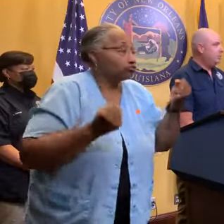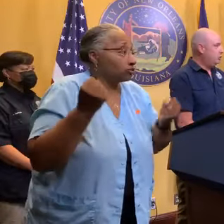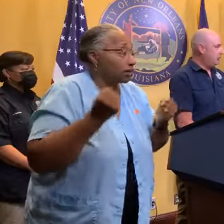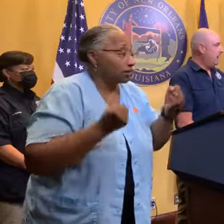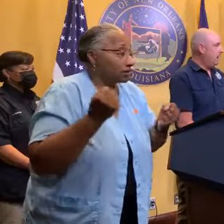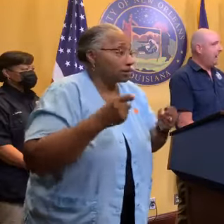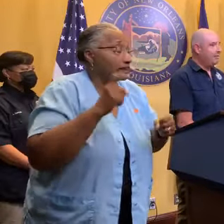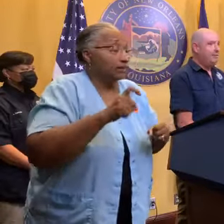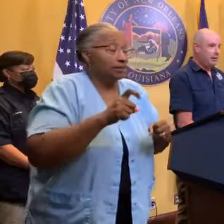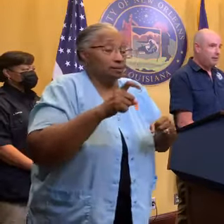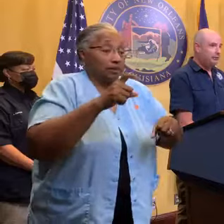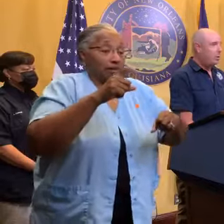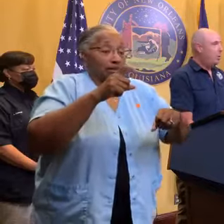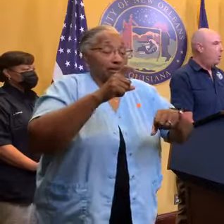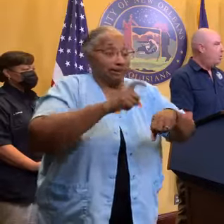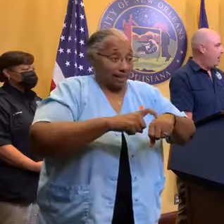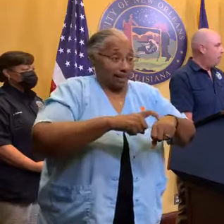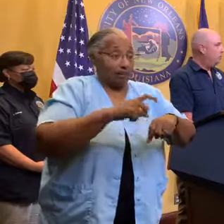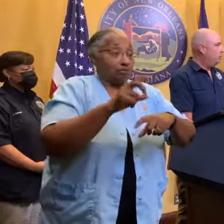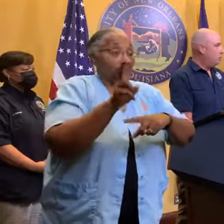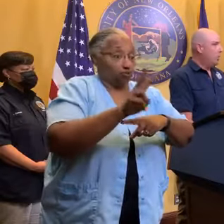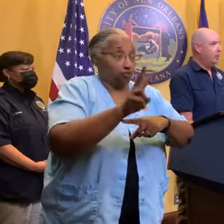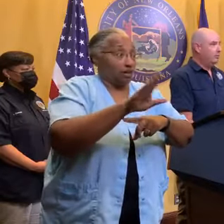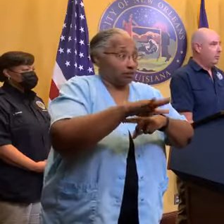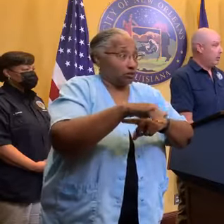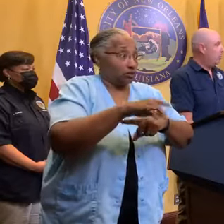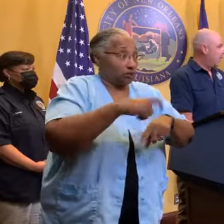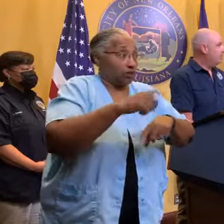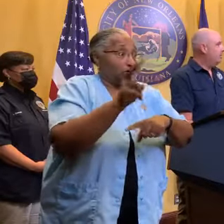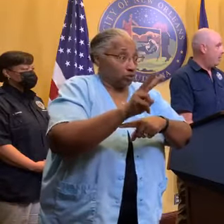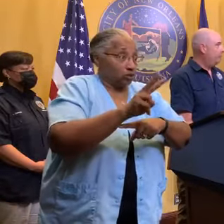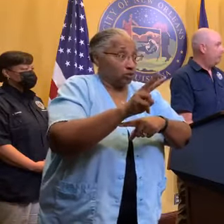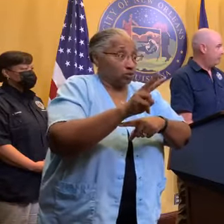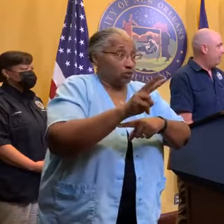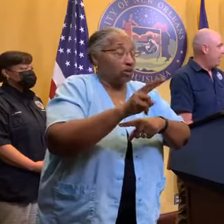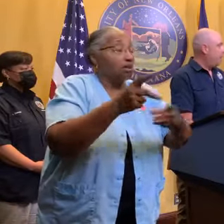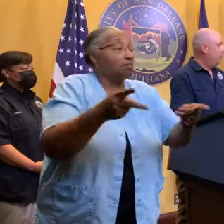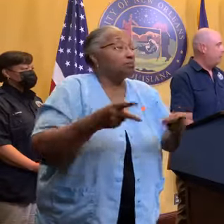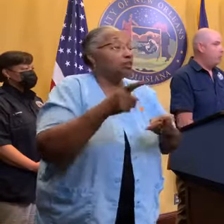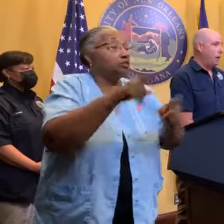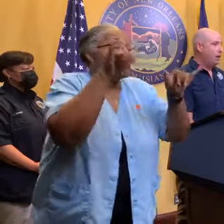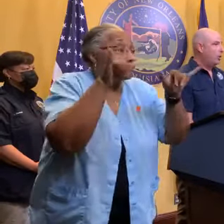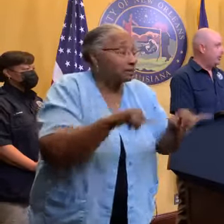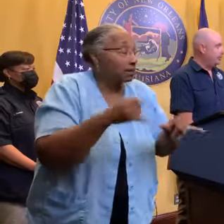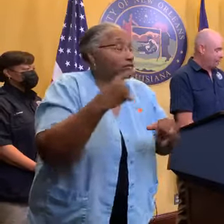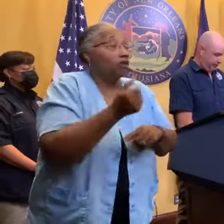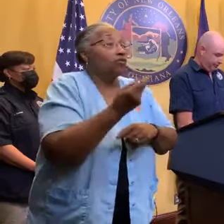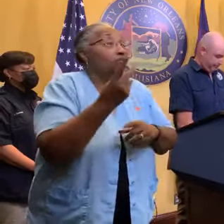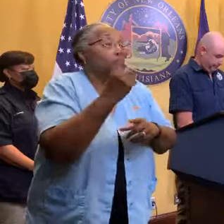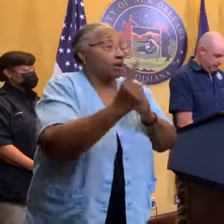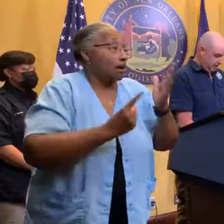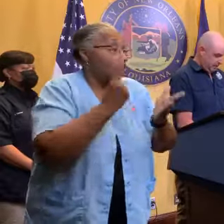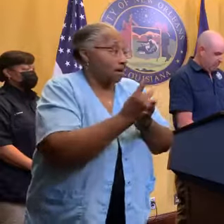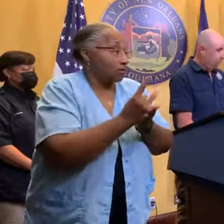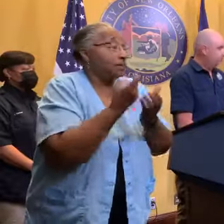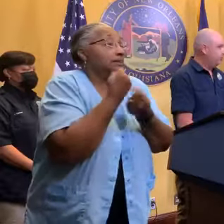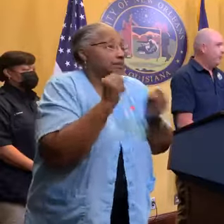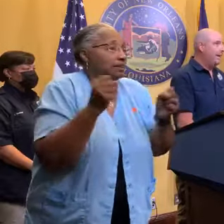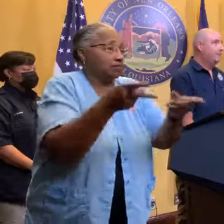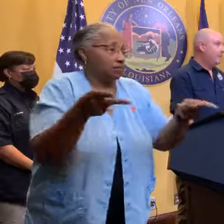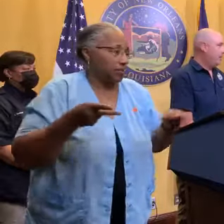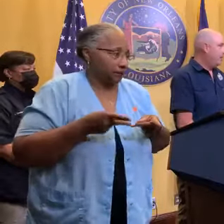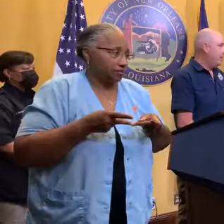by 2 p.m. at the latest where you are going to ride this out for several hours and where you're going to be safe. Okay, so